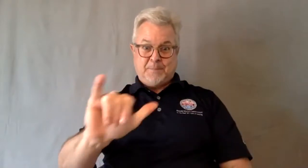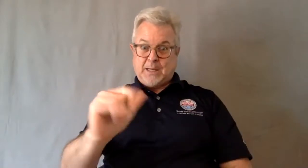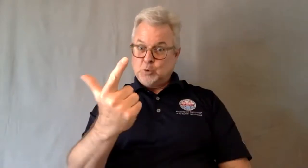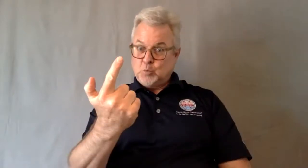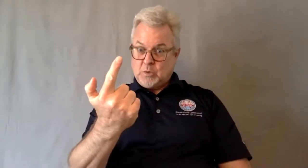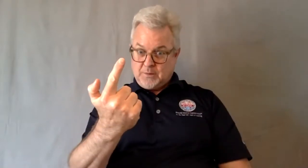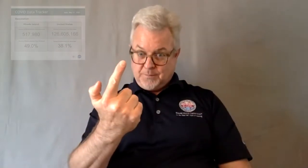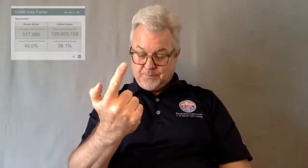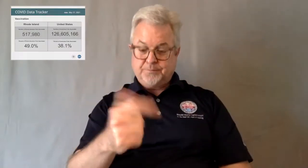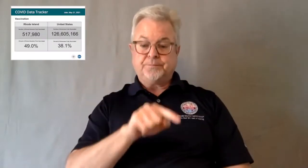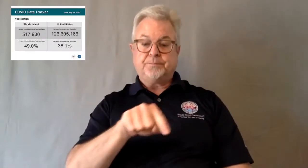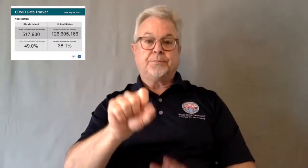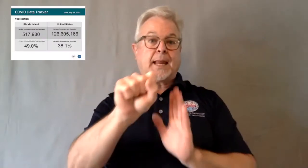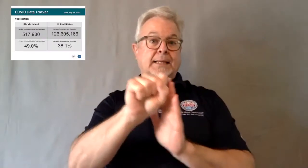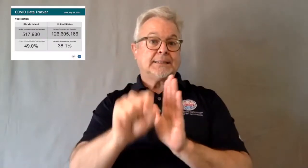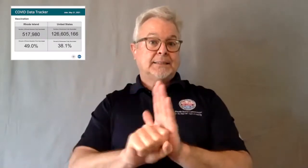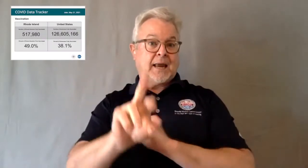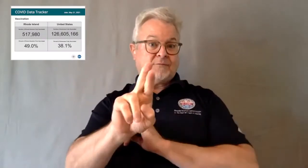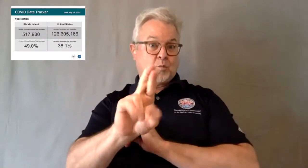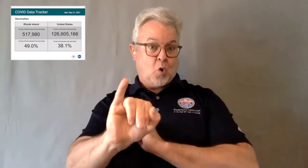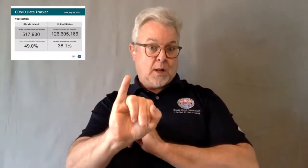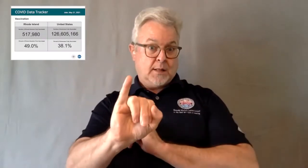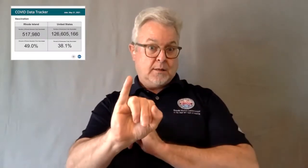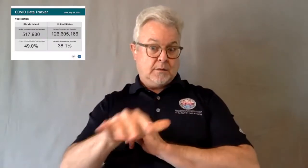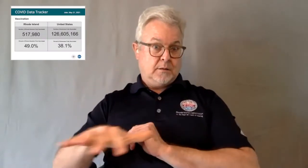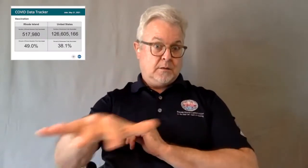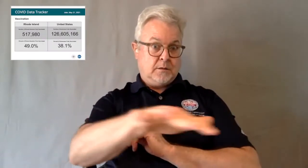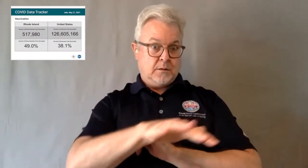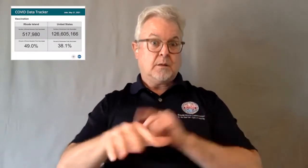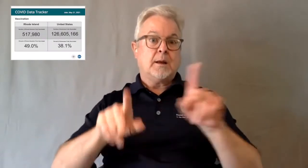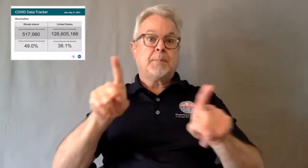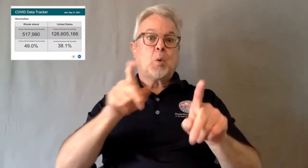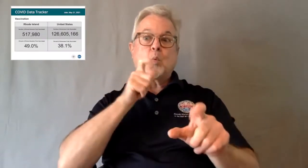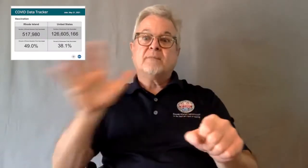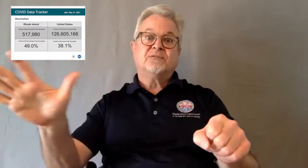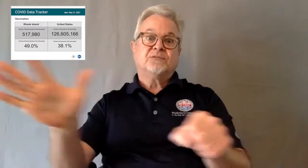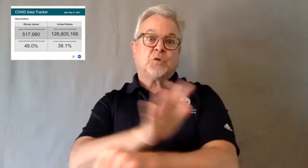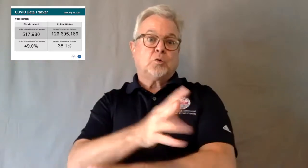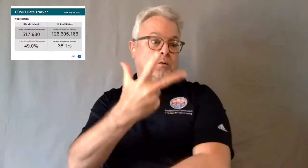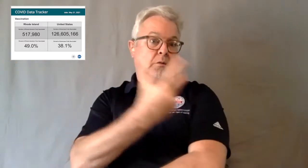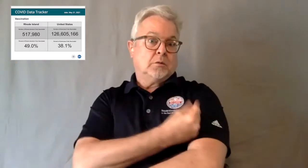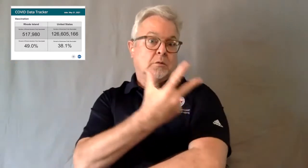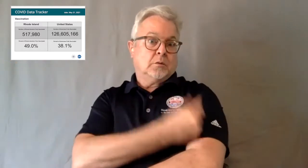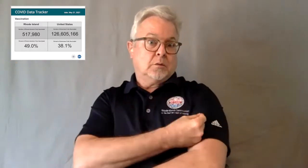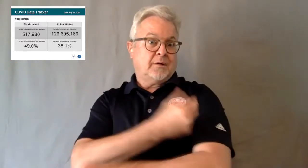statistics. As of May 21st, in the state of Rhode Island, the people who are